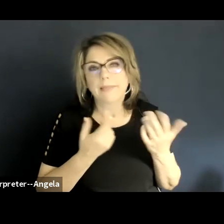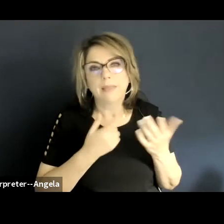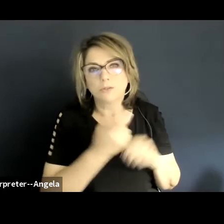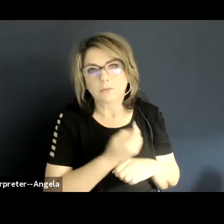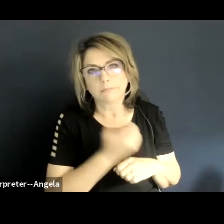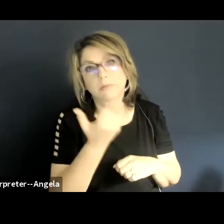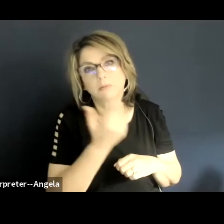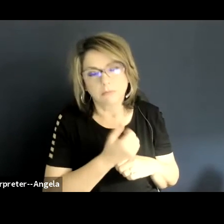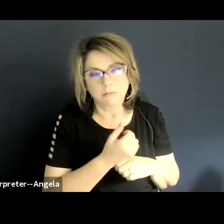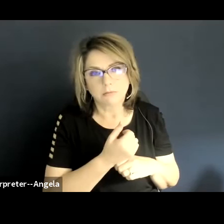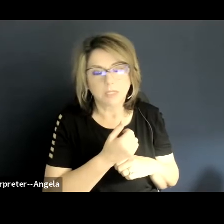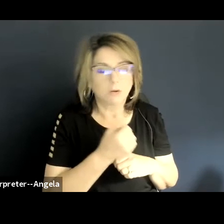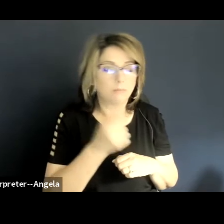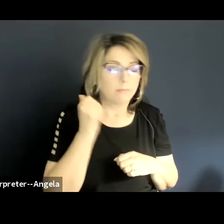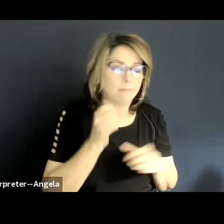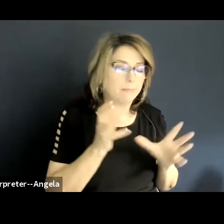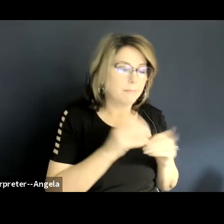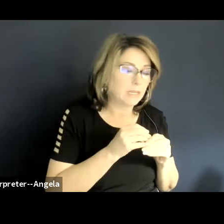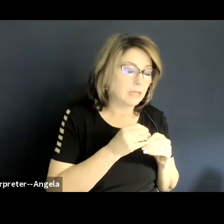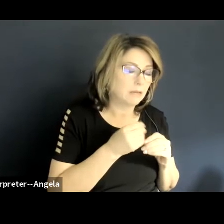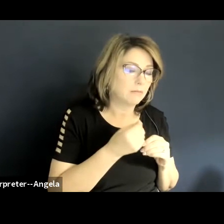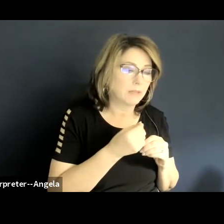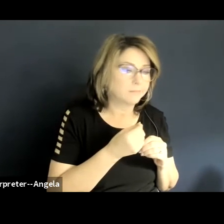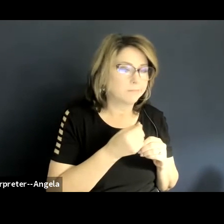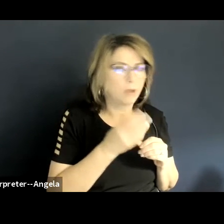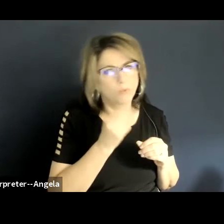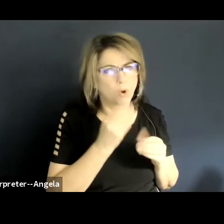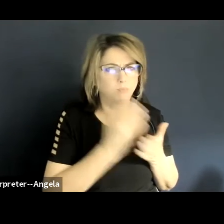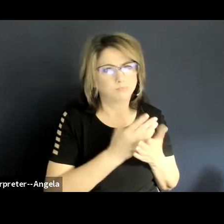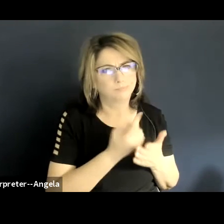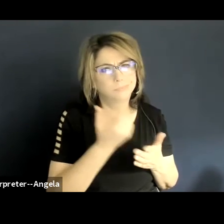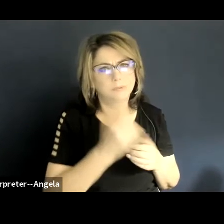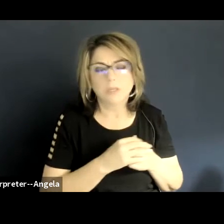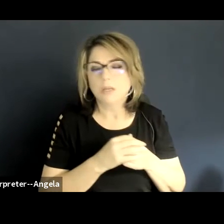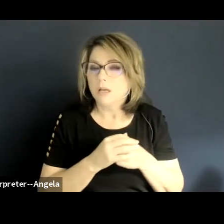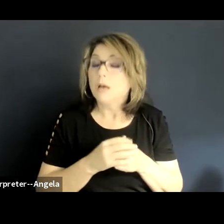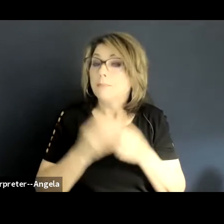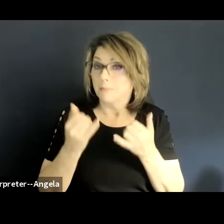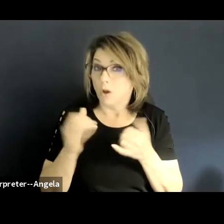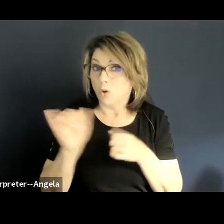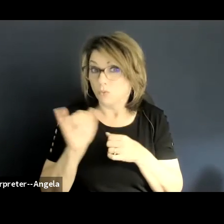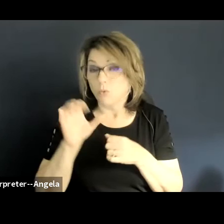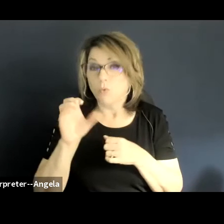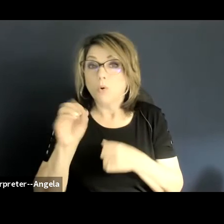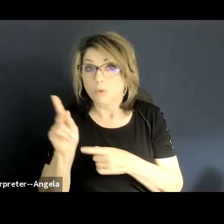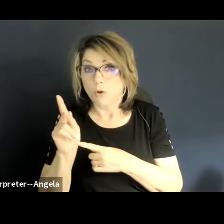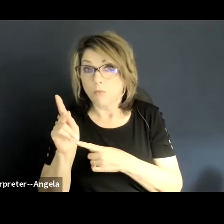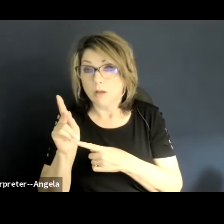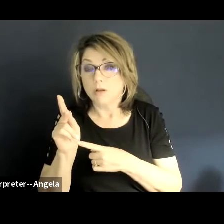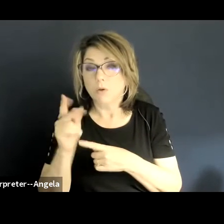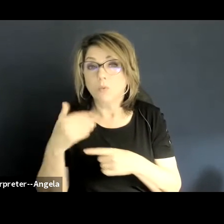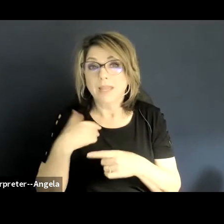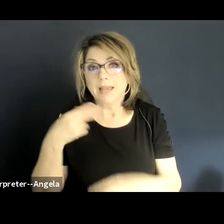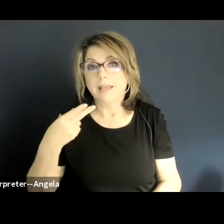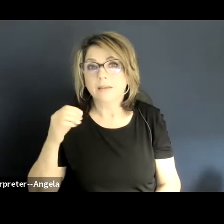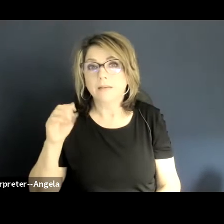something in a backroom meeting. We also, here in Oklahoma, we had an Olmstead